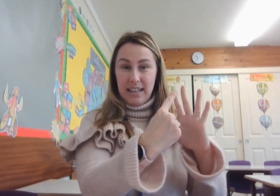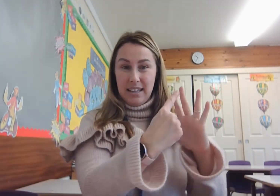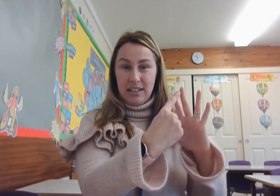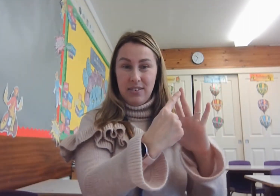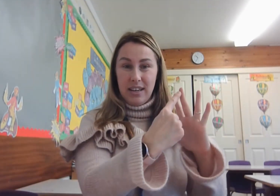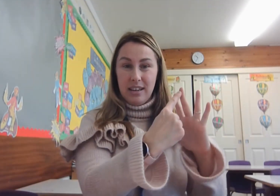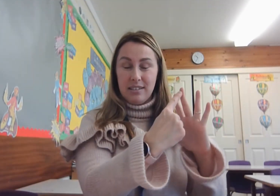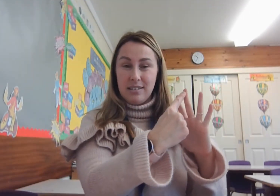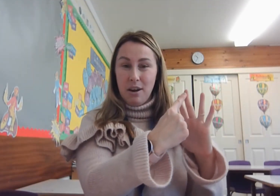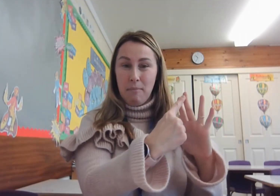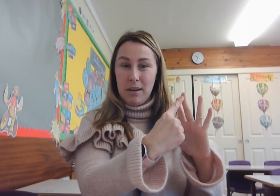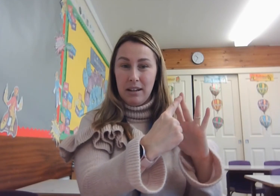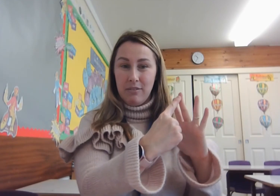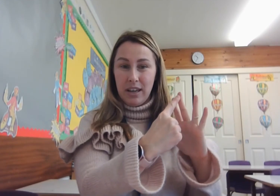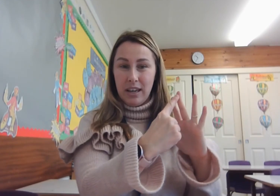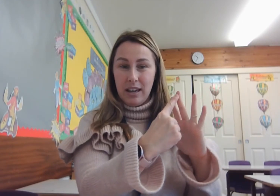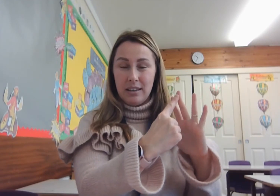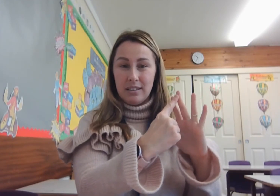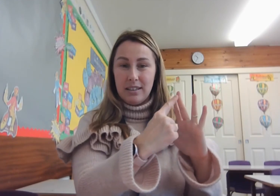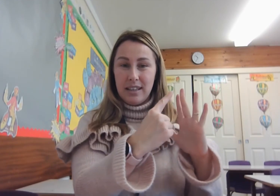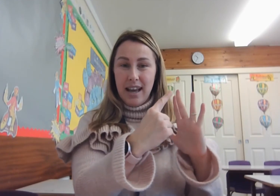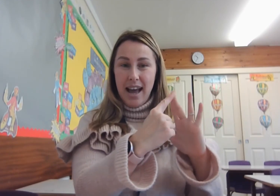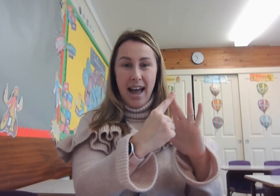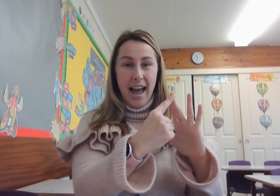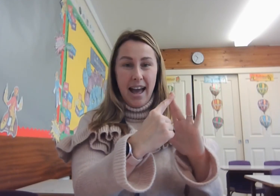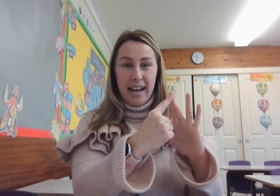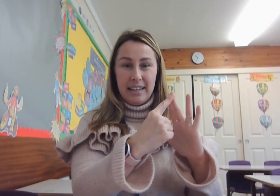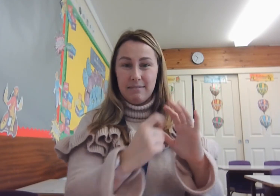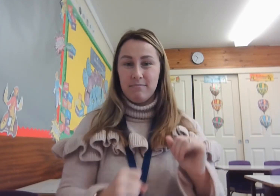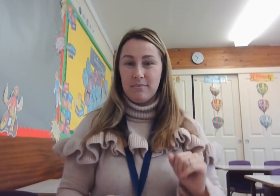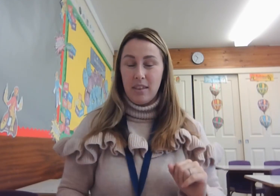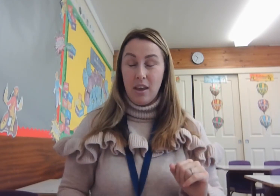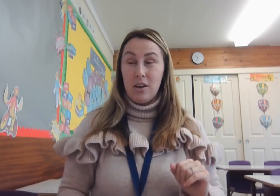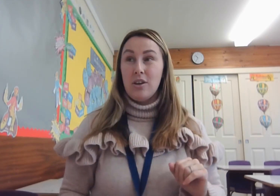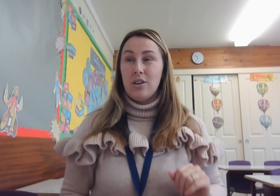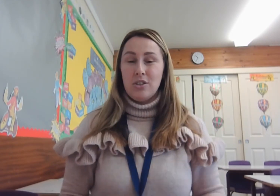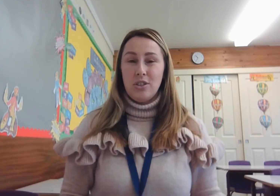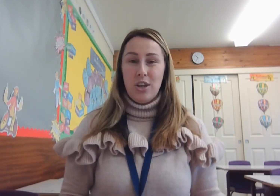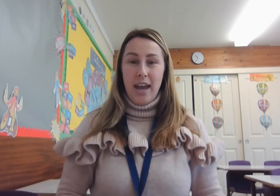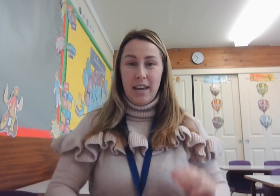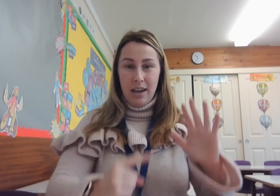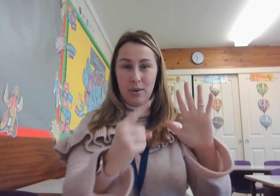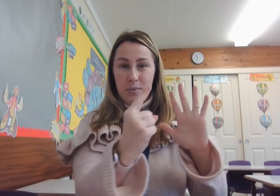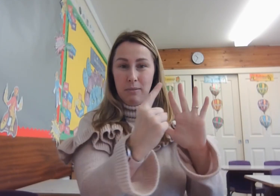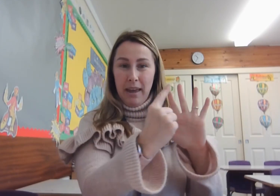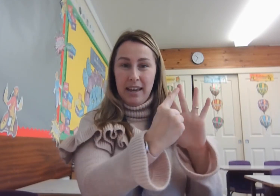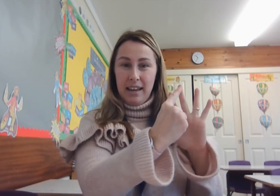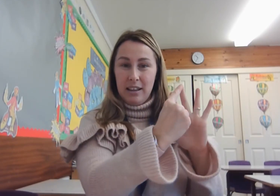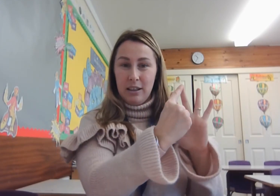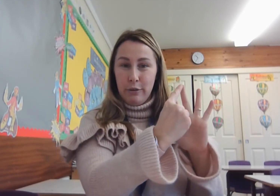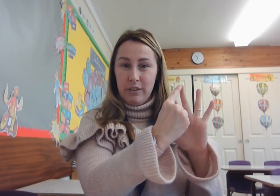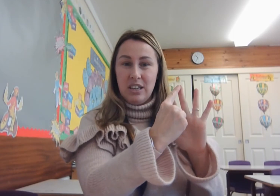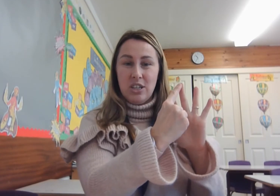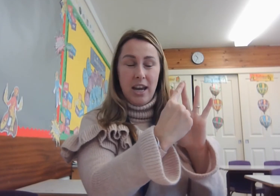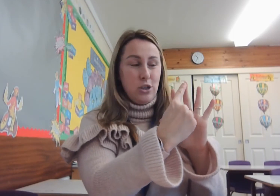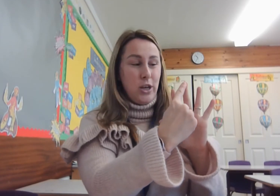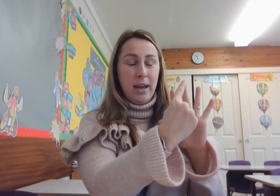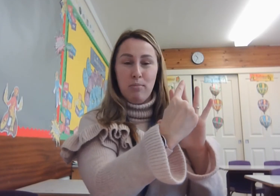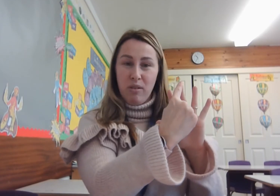index finger to your middle finger, I. J, we make a lovely J shape from our